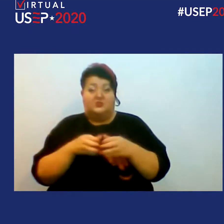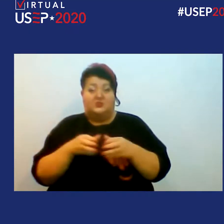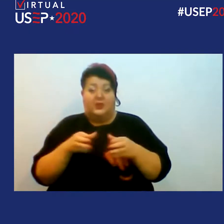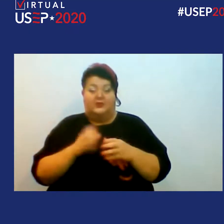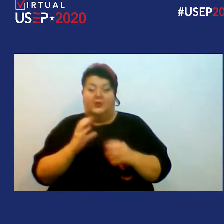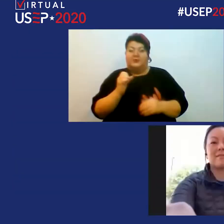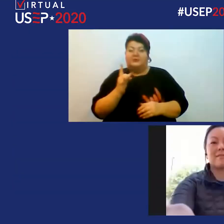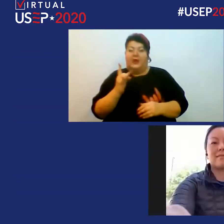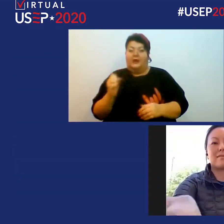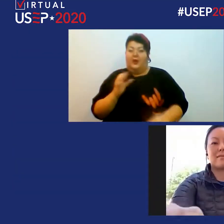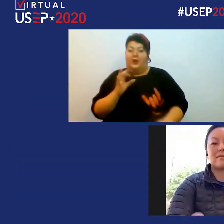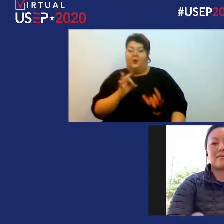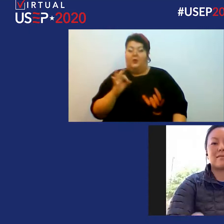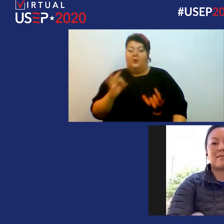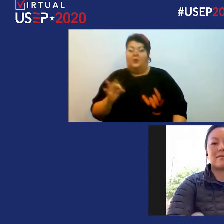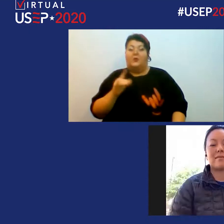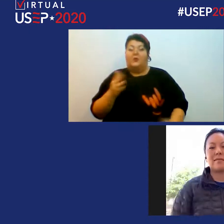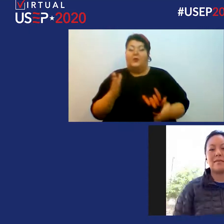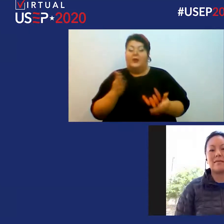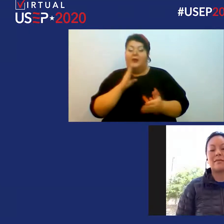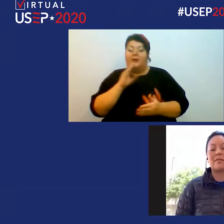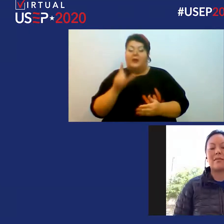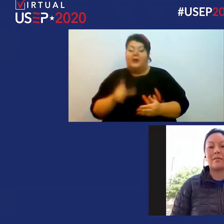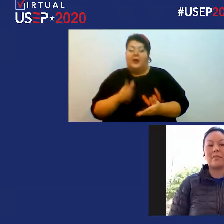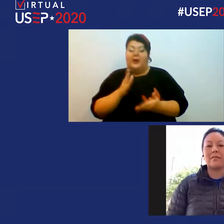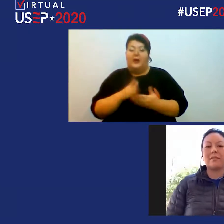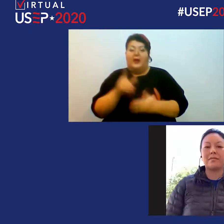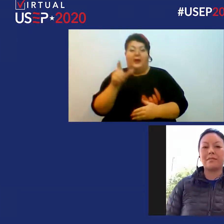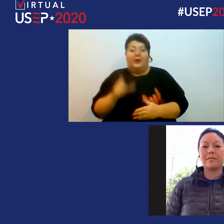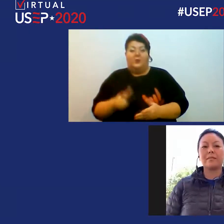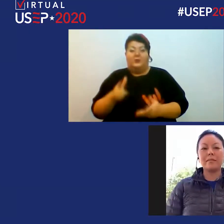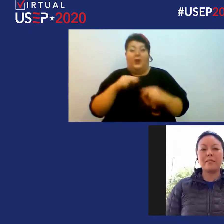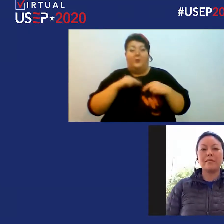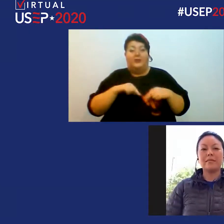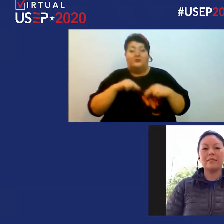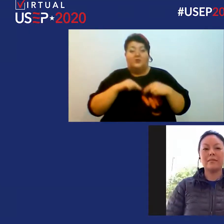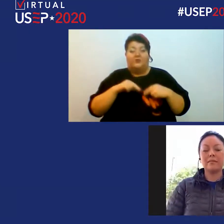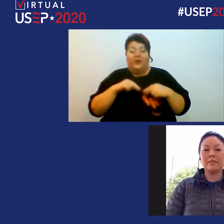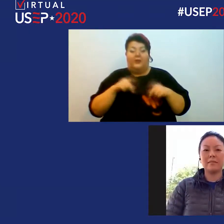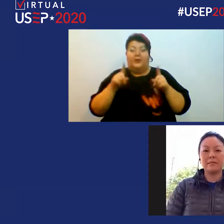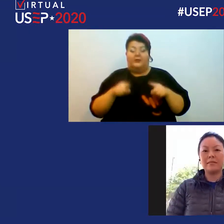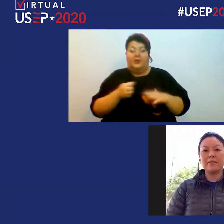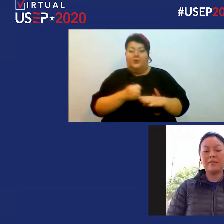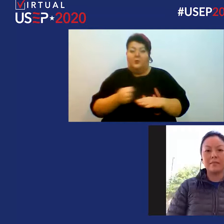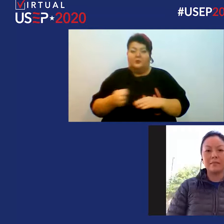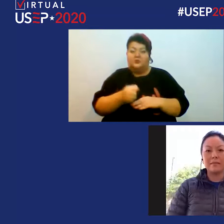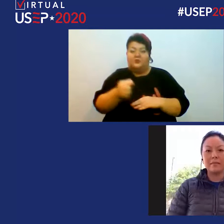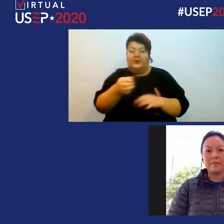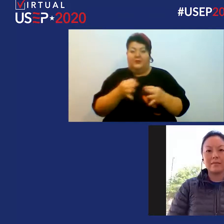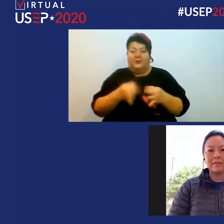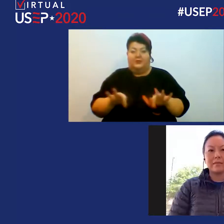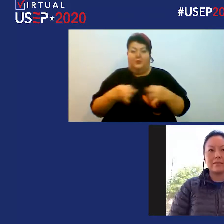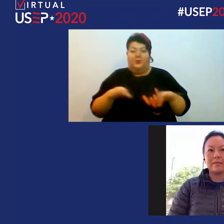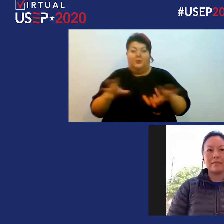O. Sarah O is also someone who has worked on democracy promotion around the world and is currently